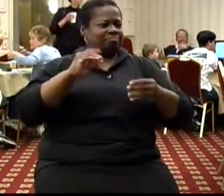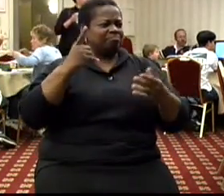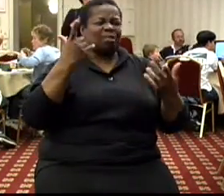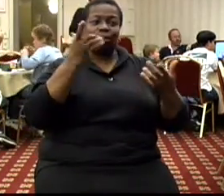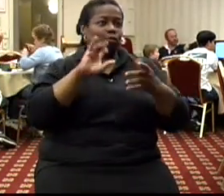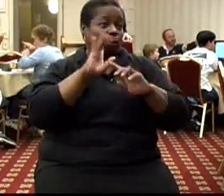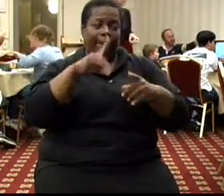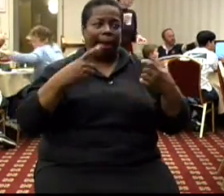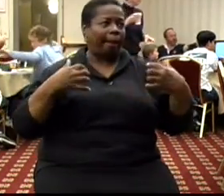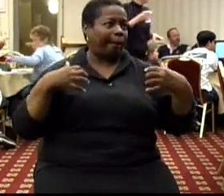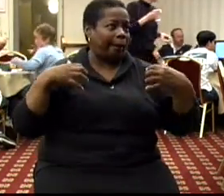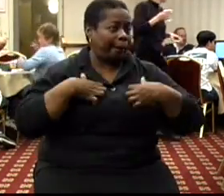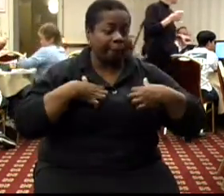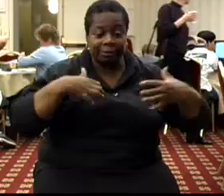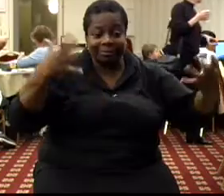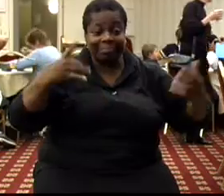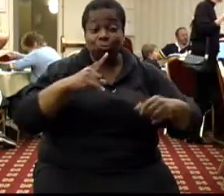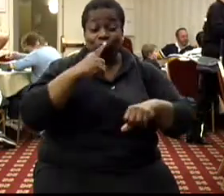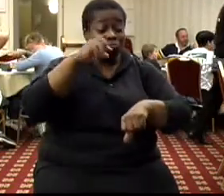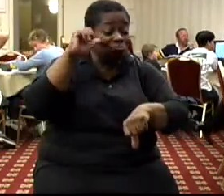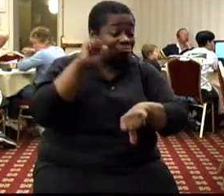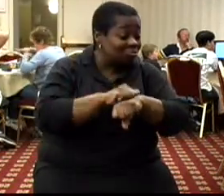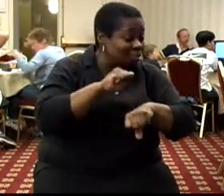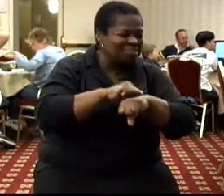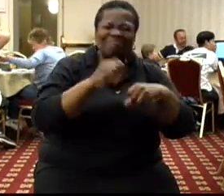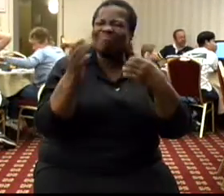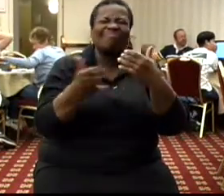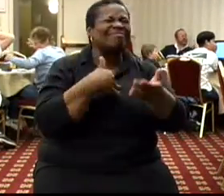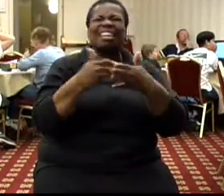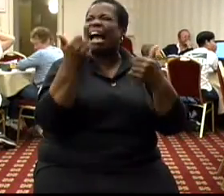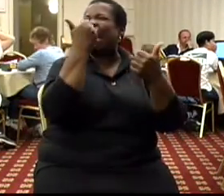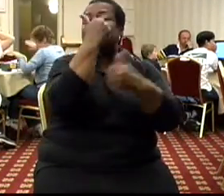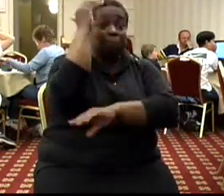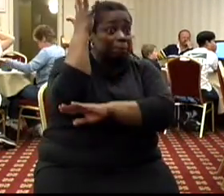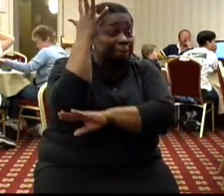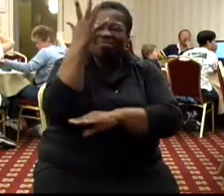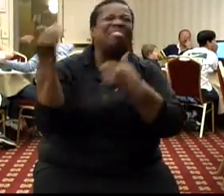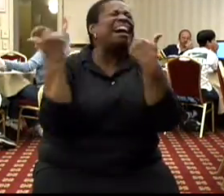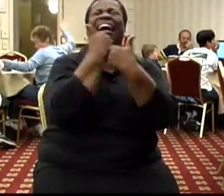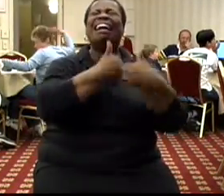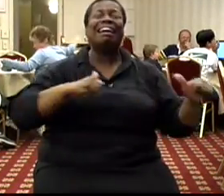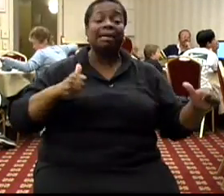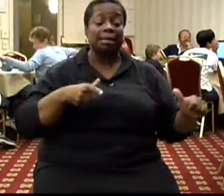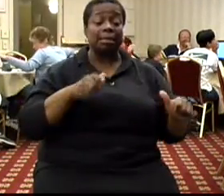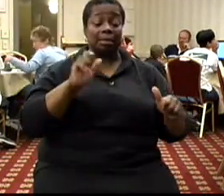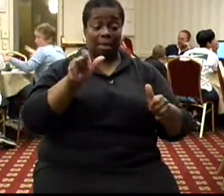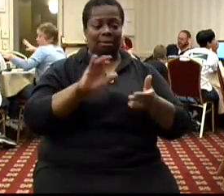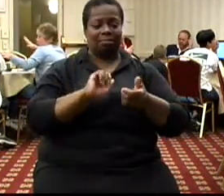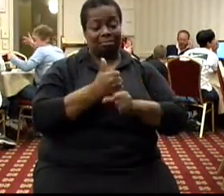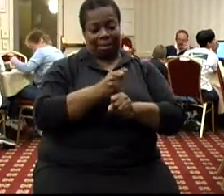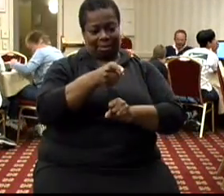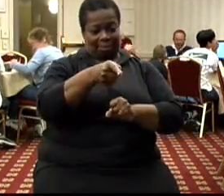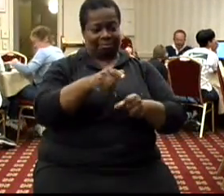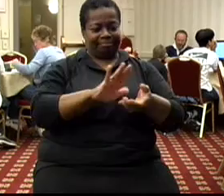If you're talking about an animal or a rock or a tree, it doesn't really matter. You need to make it